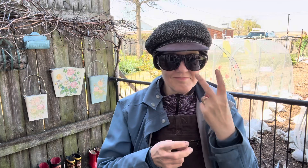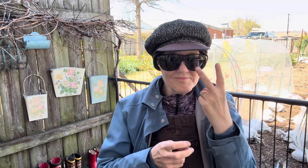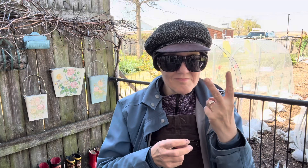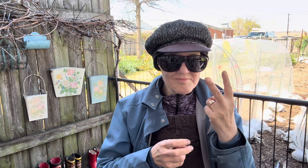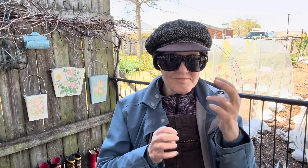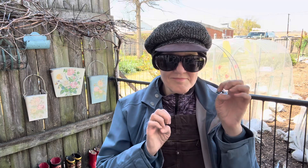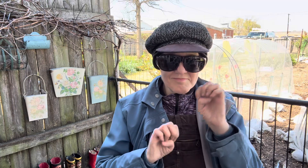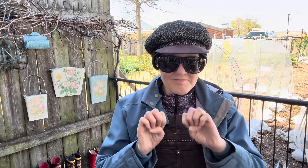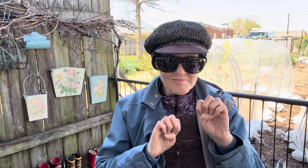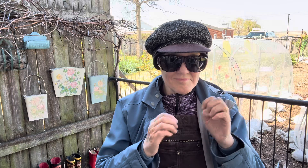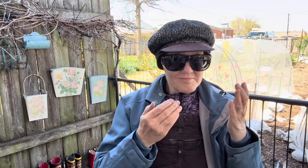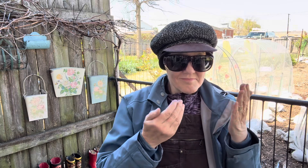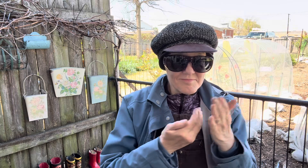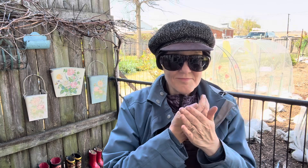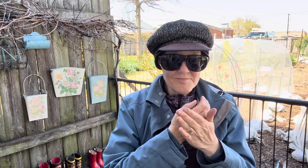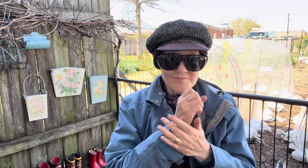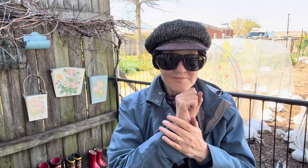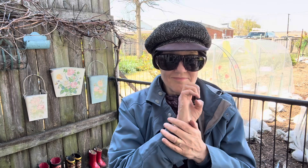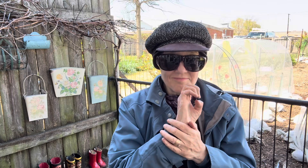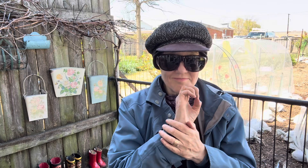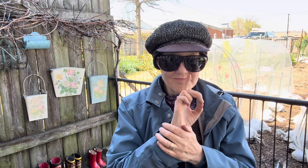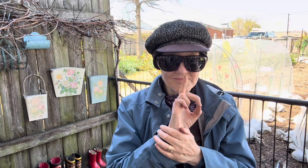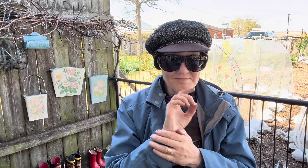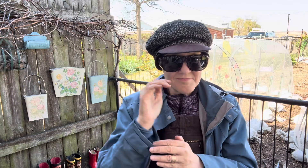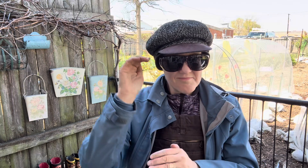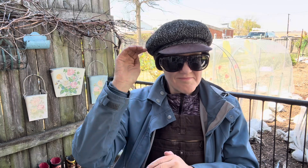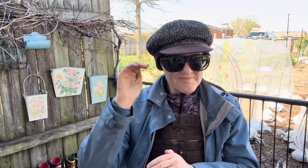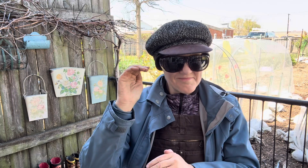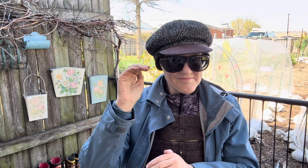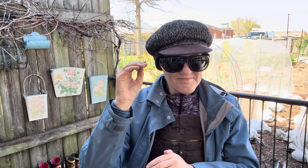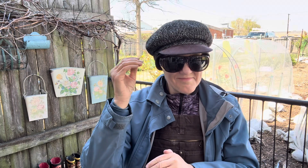sunflowers, start my seeds in the house. This is an experiment.